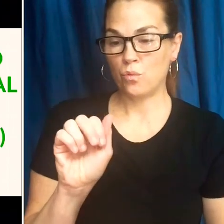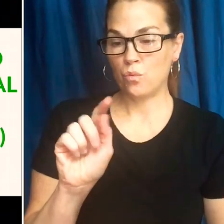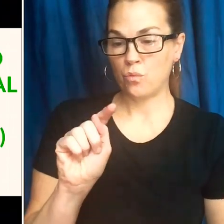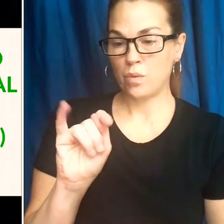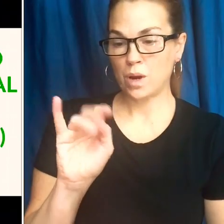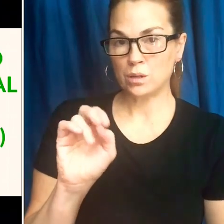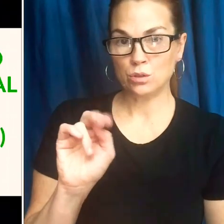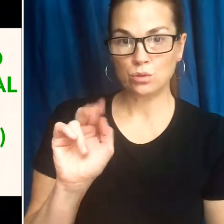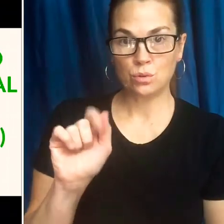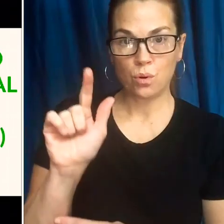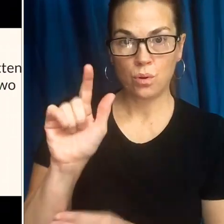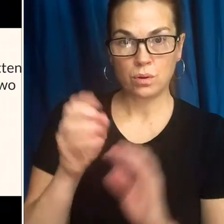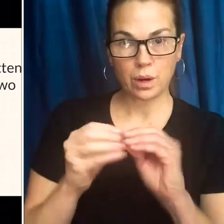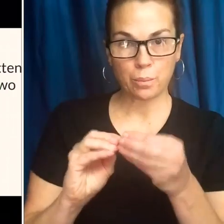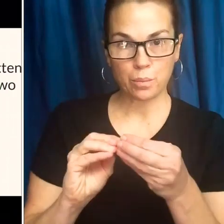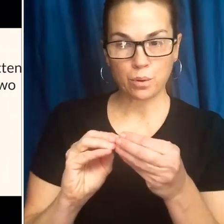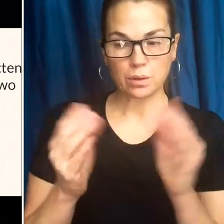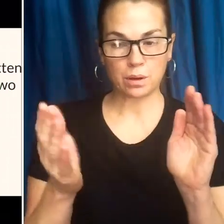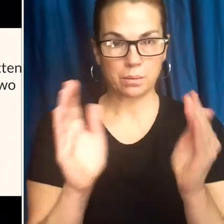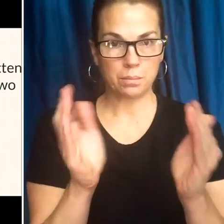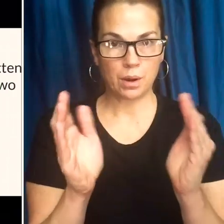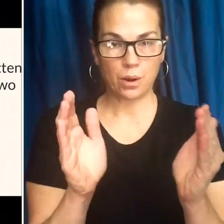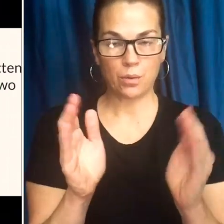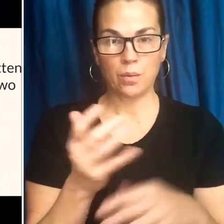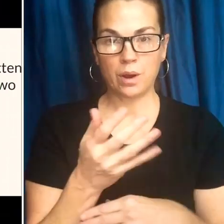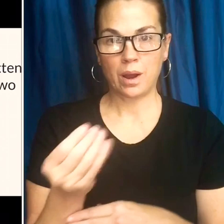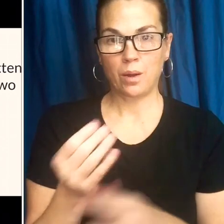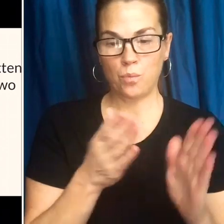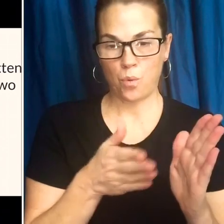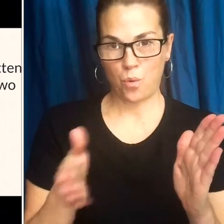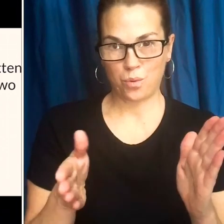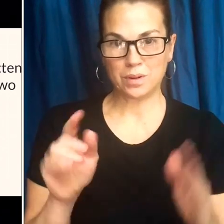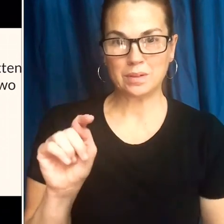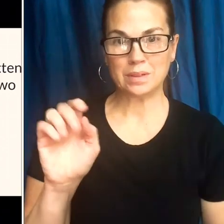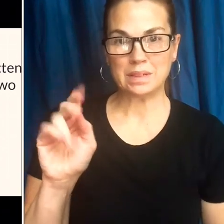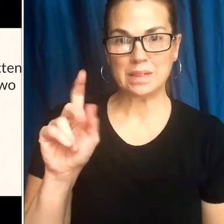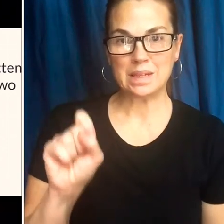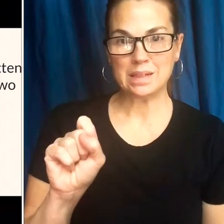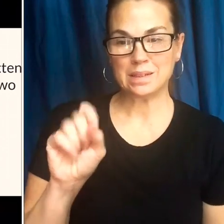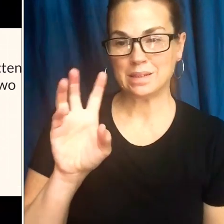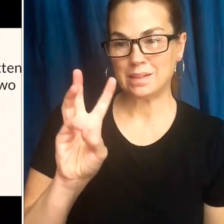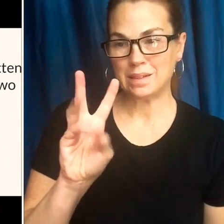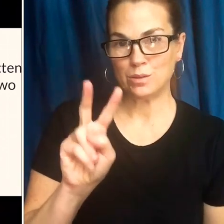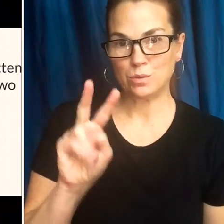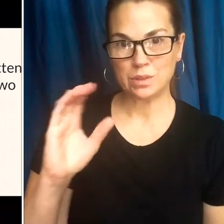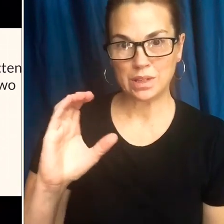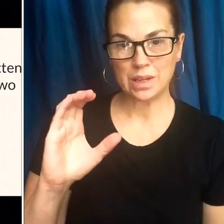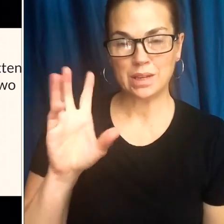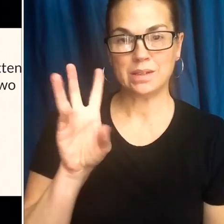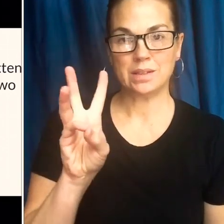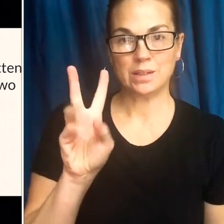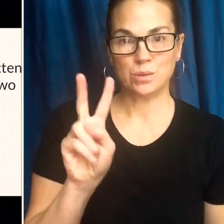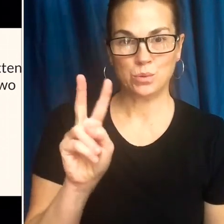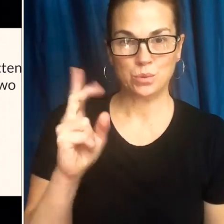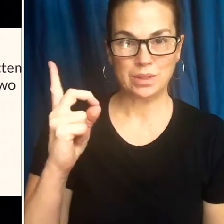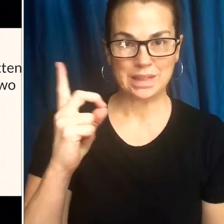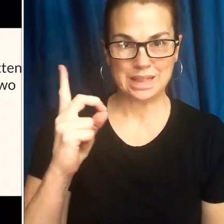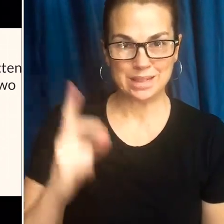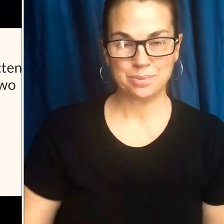62D. As a reminder, a rational number is any number which can be written as a fraction. That